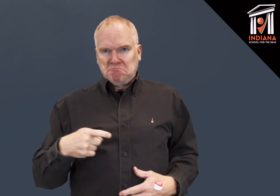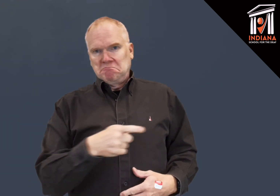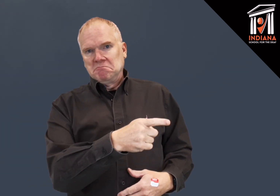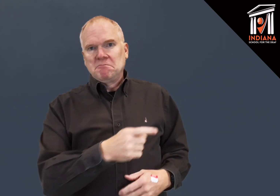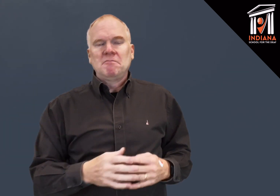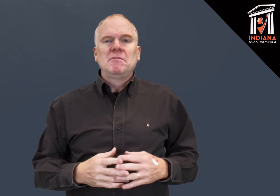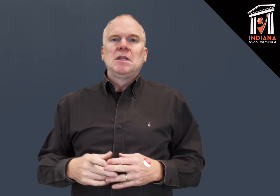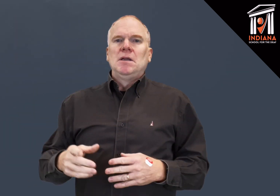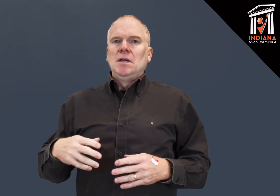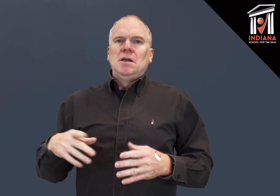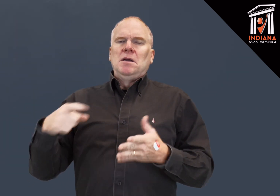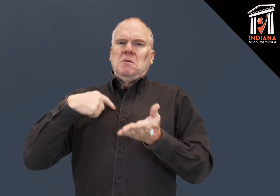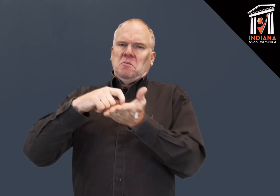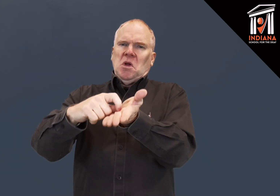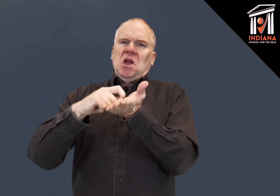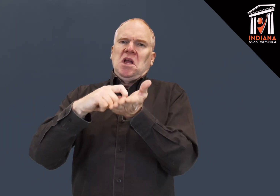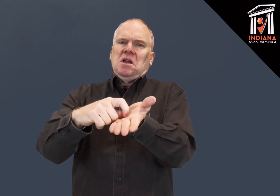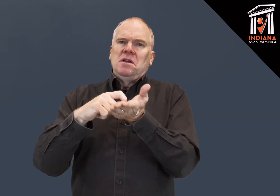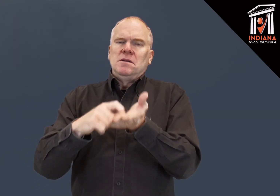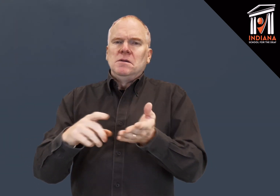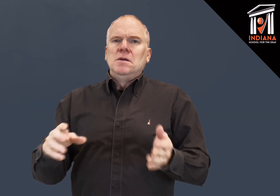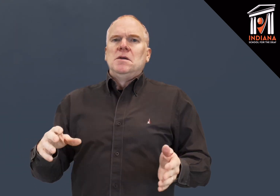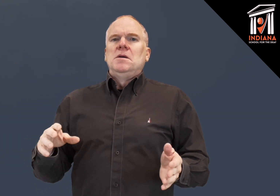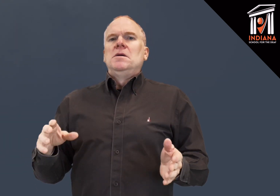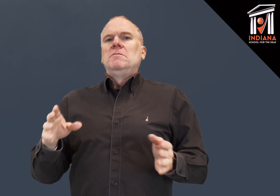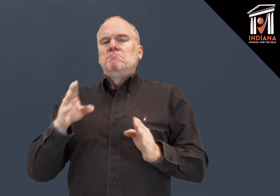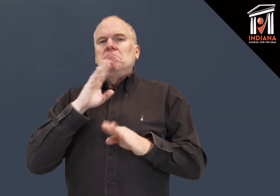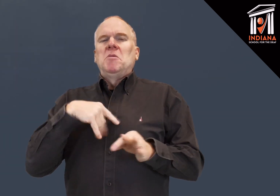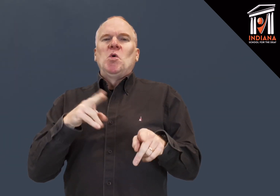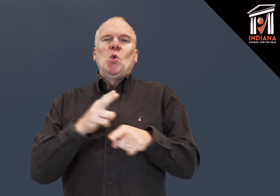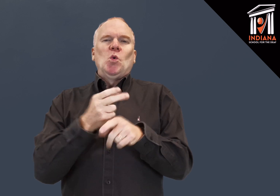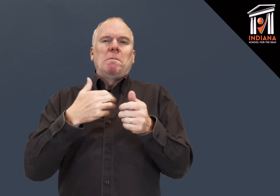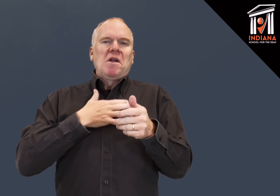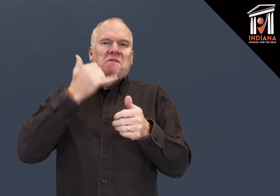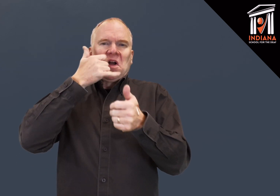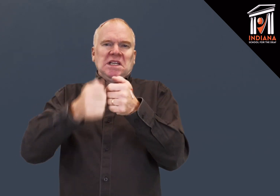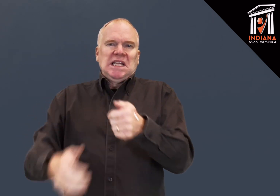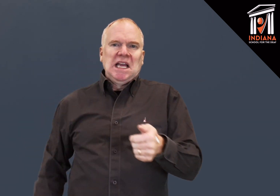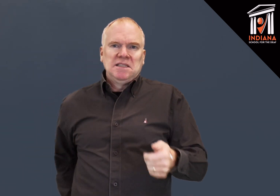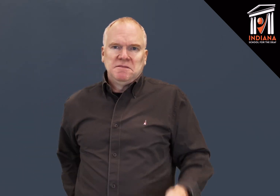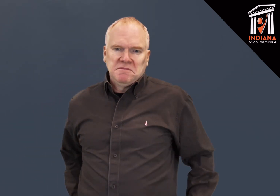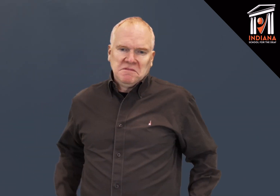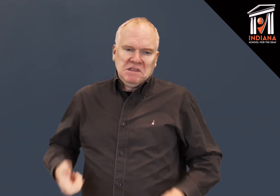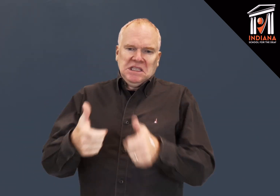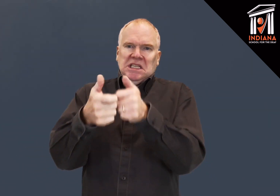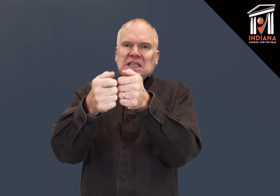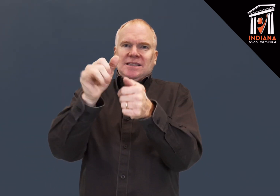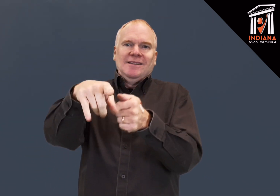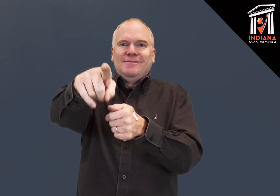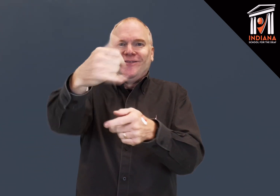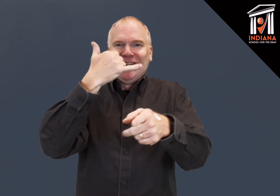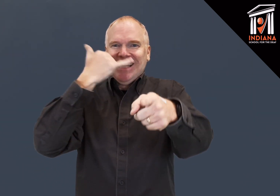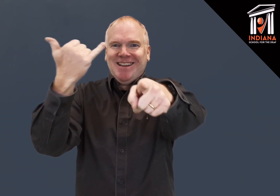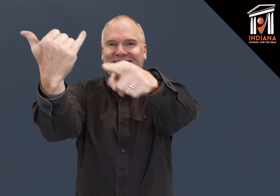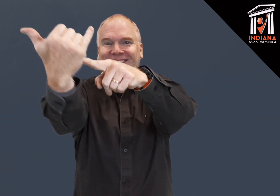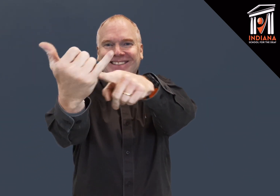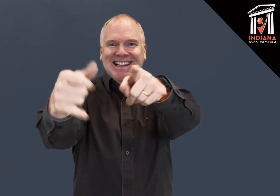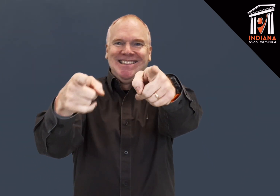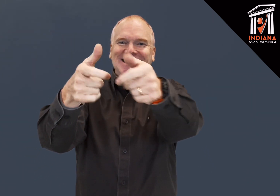knew that would extend my time. It could take all day to get an ASL interpreter there. So I was just going to write back and forth with them to communicate. I decided to